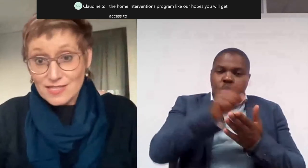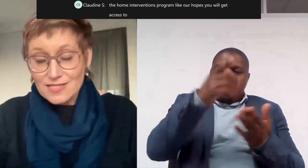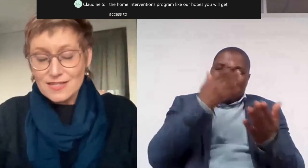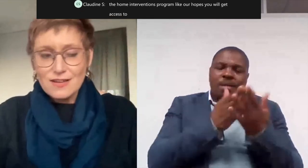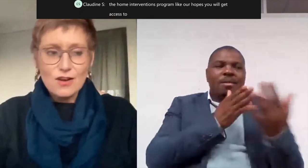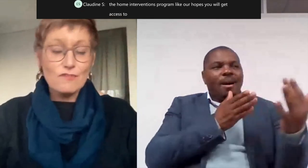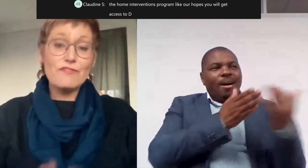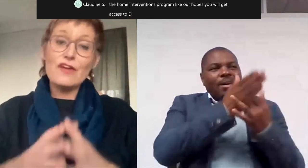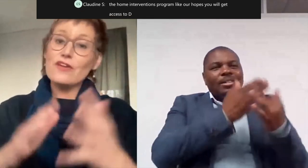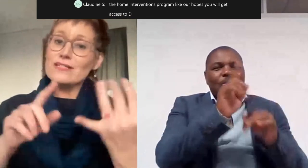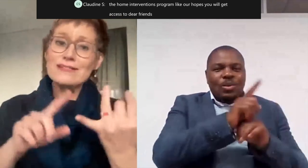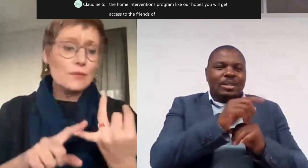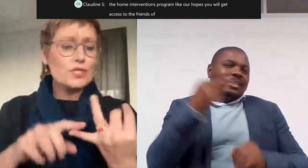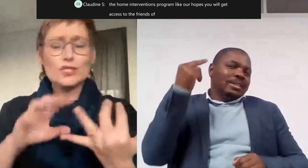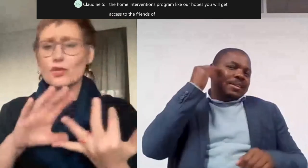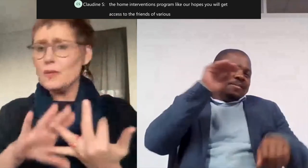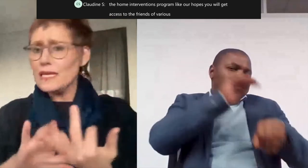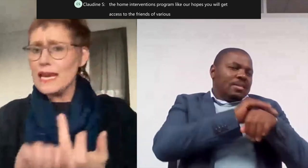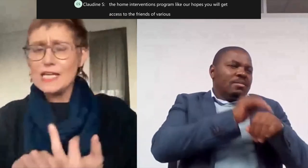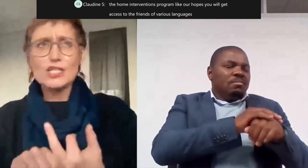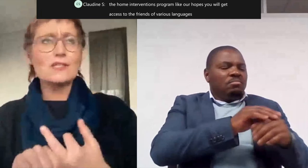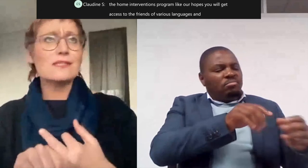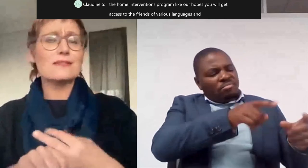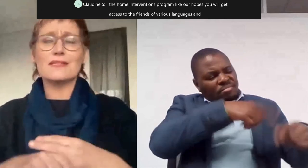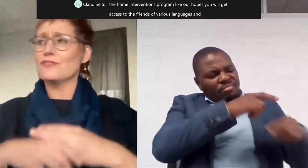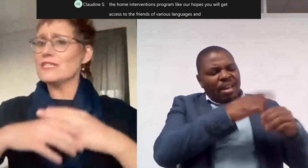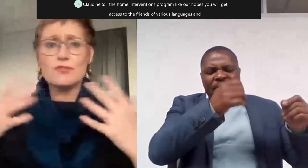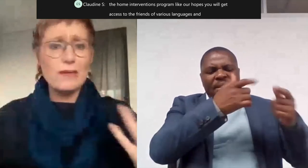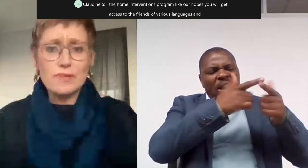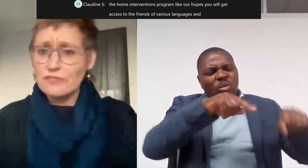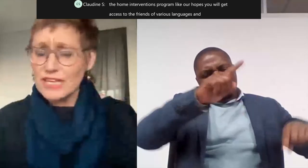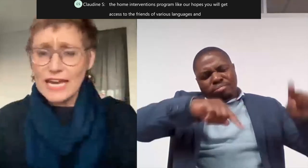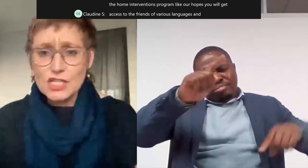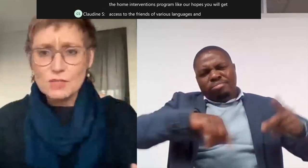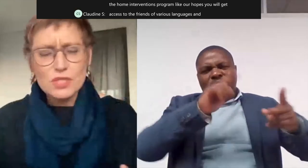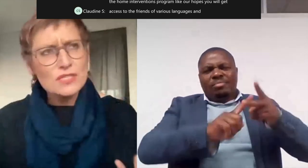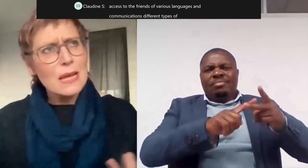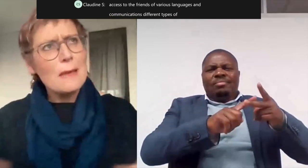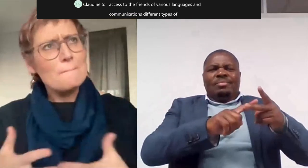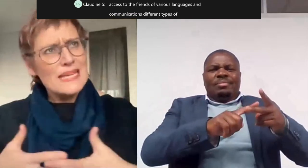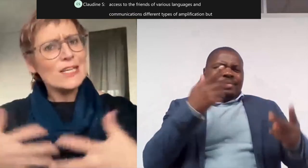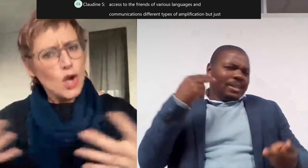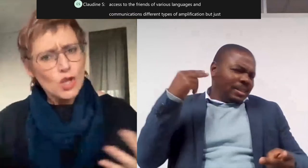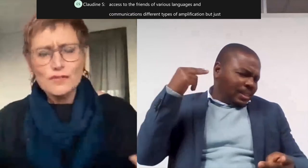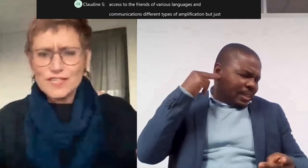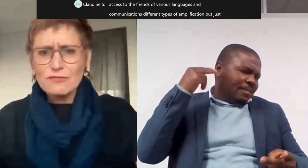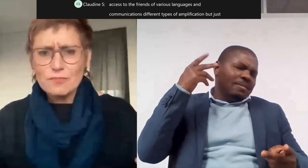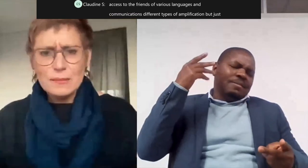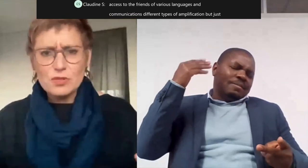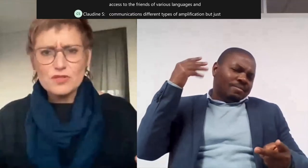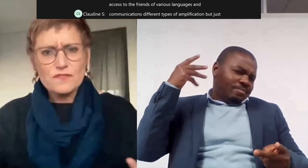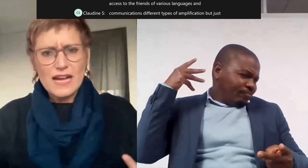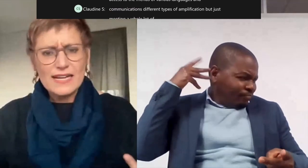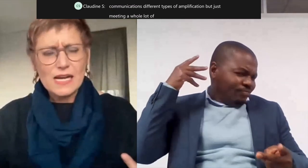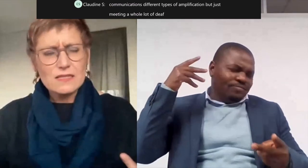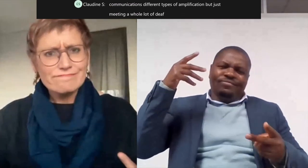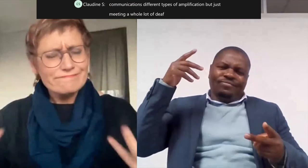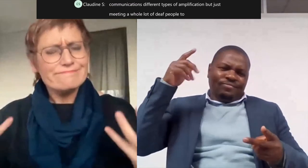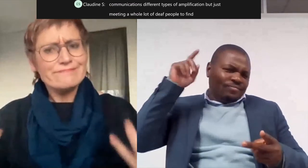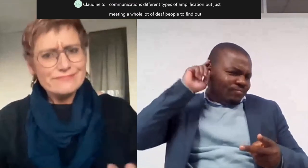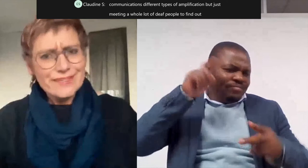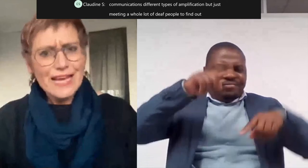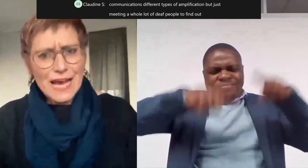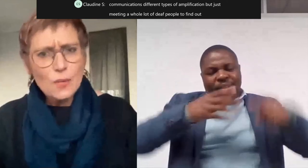deaf friends of various languages and communications, different types of amplification, but just meeting a whole lot of deaf people to find